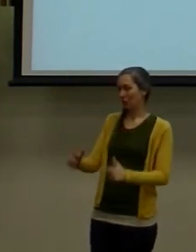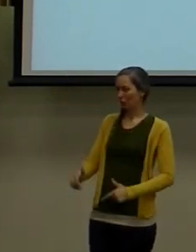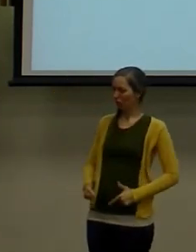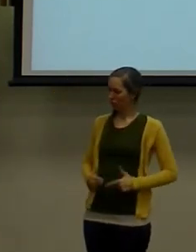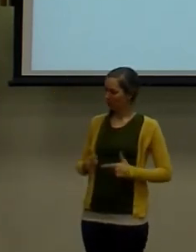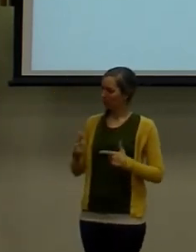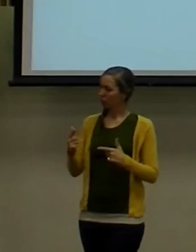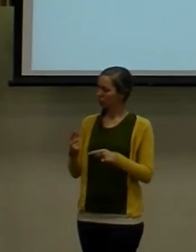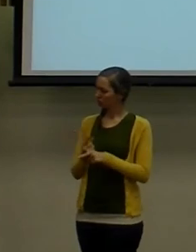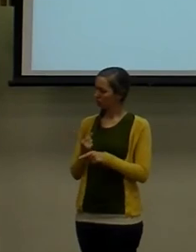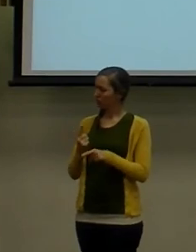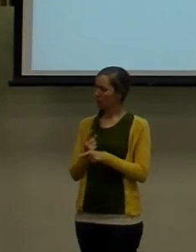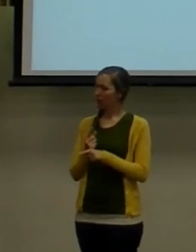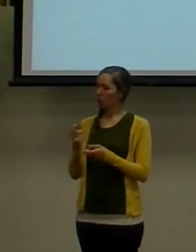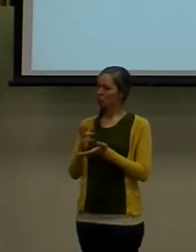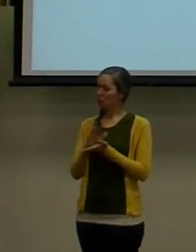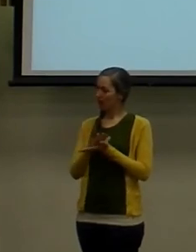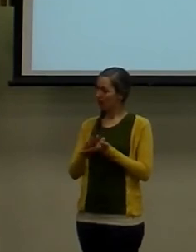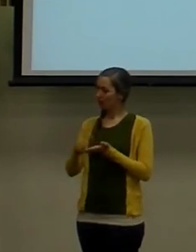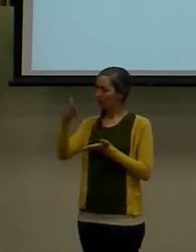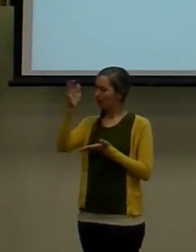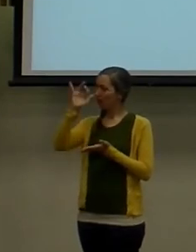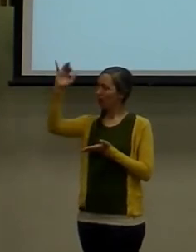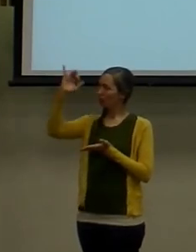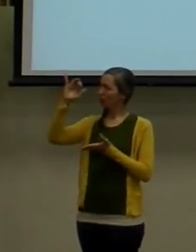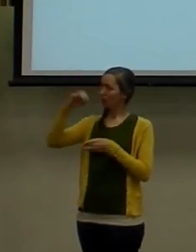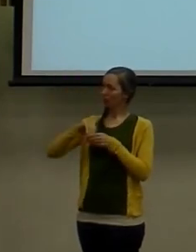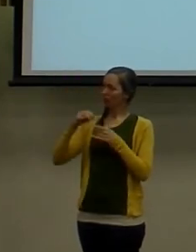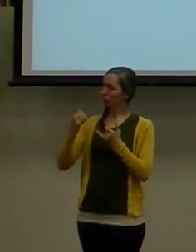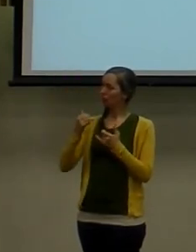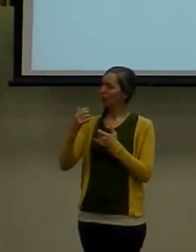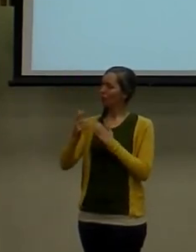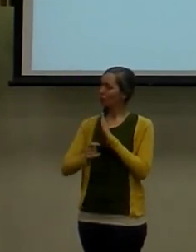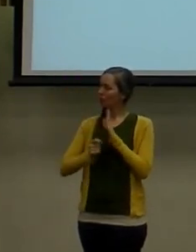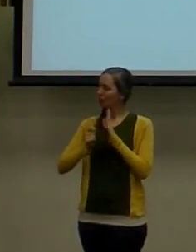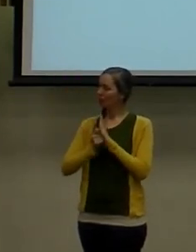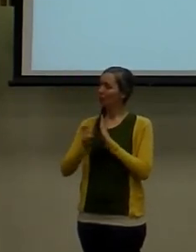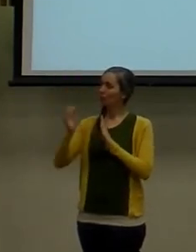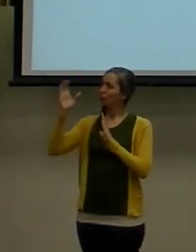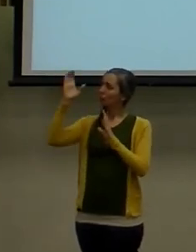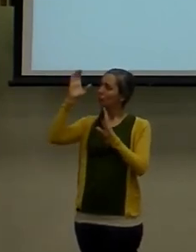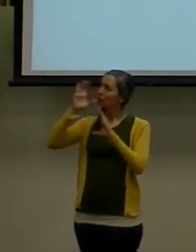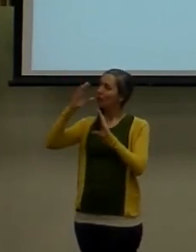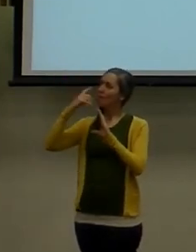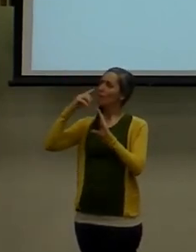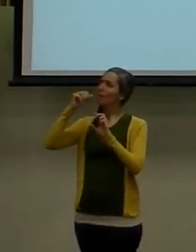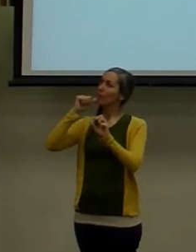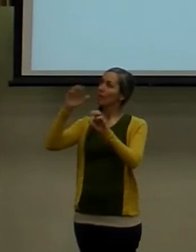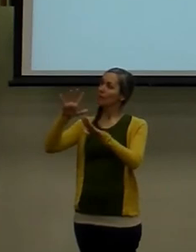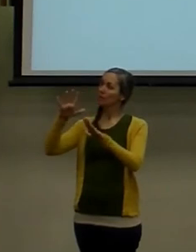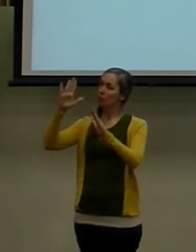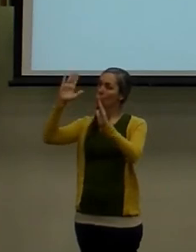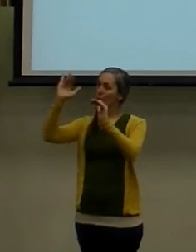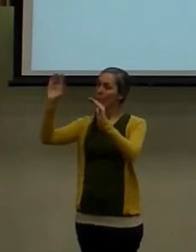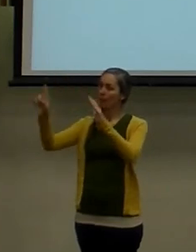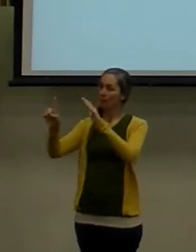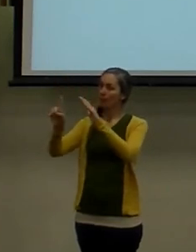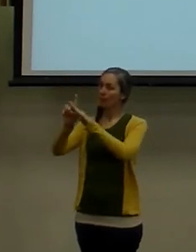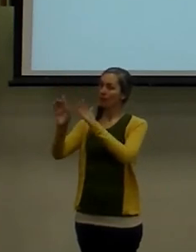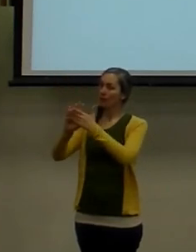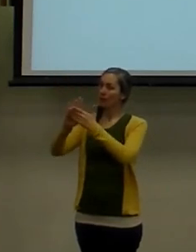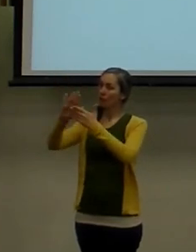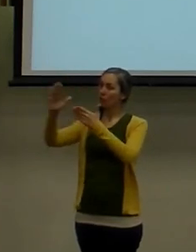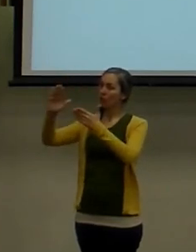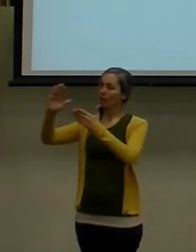righteously, and godly in the present age, looking for the blessed hope and the appearing of the glory of our